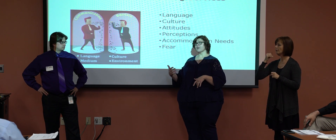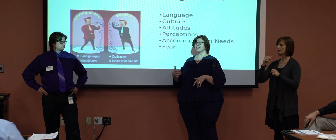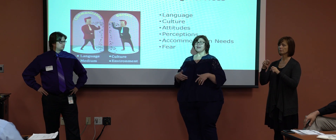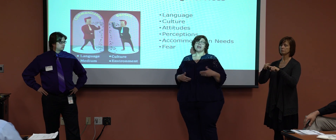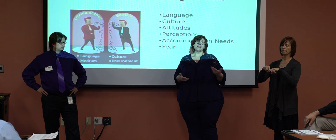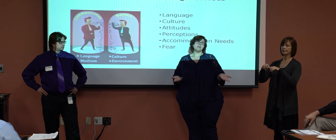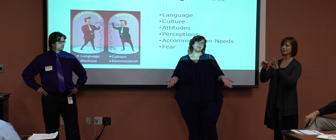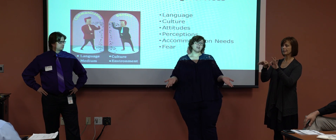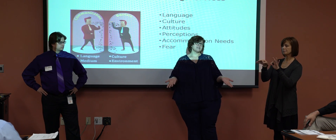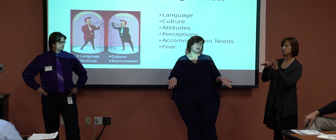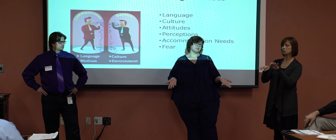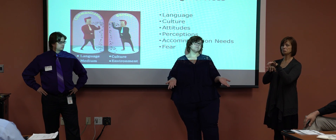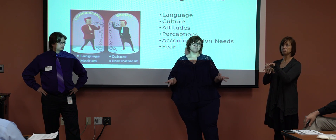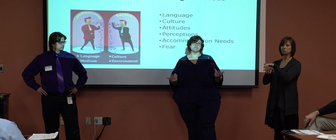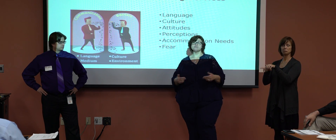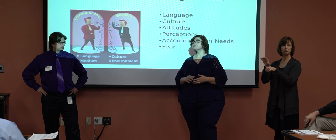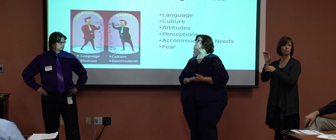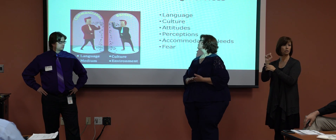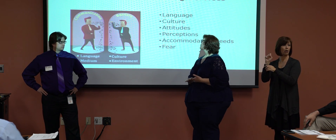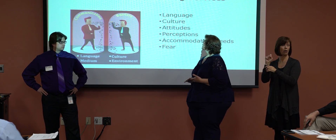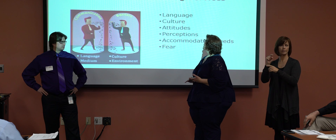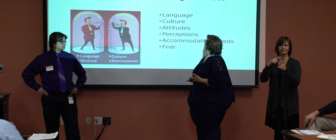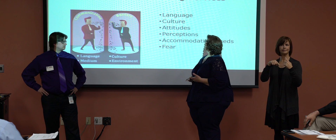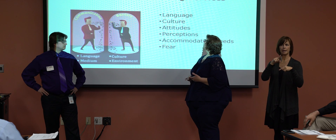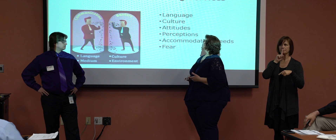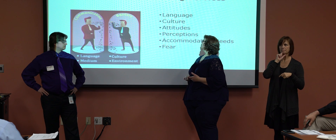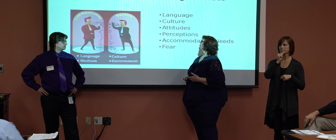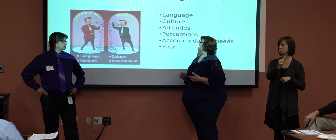and cart, and they may not sign.